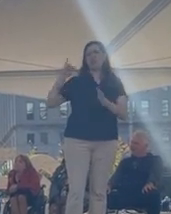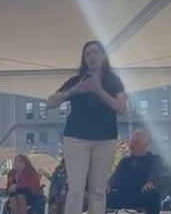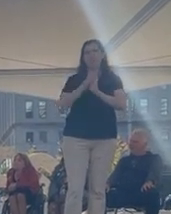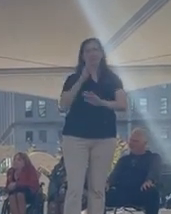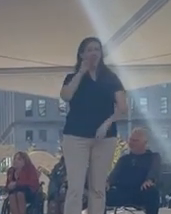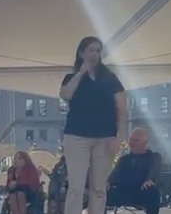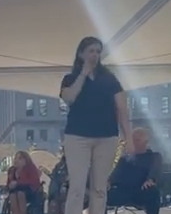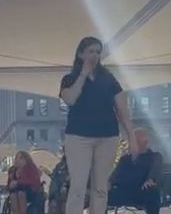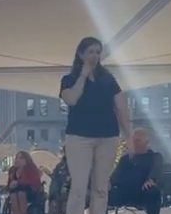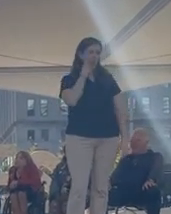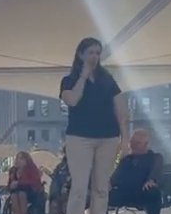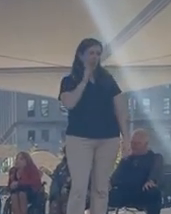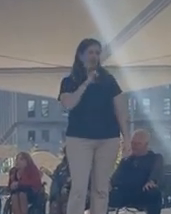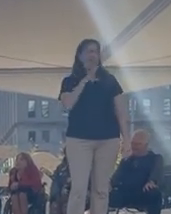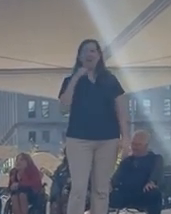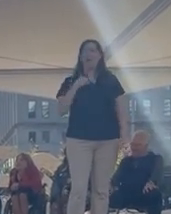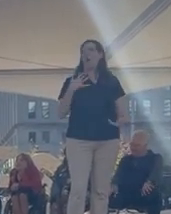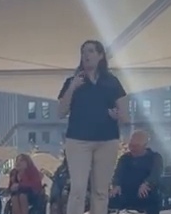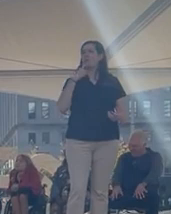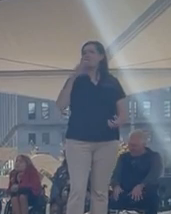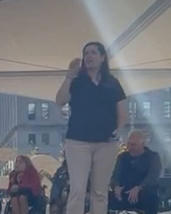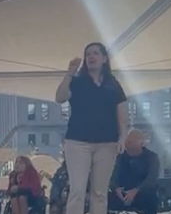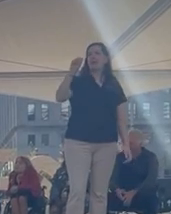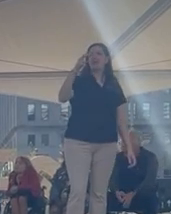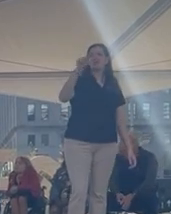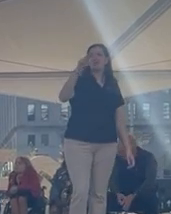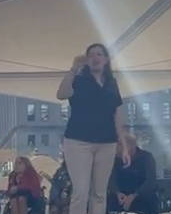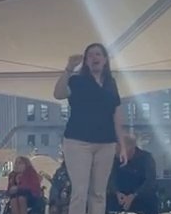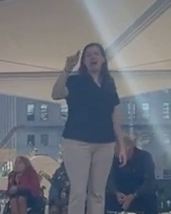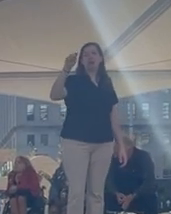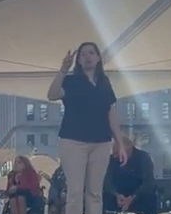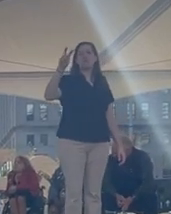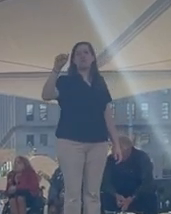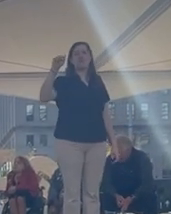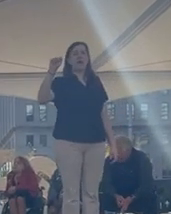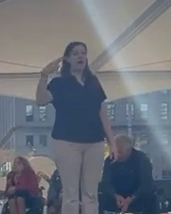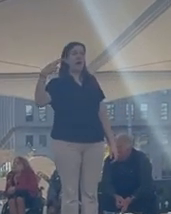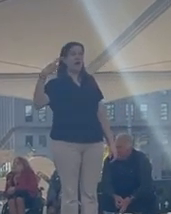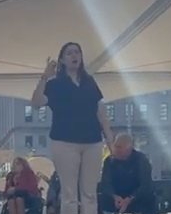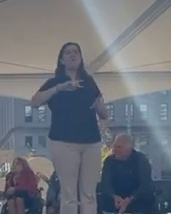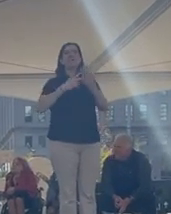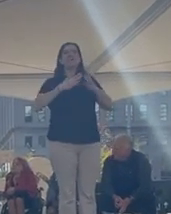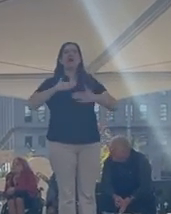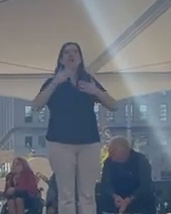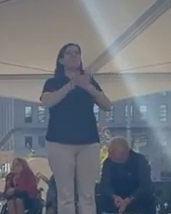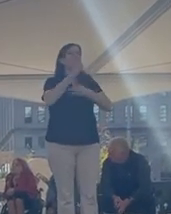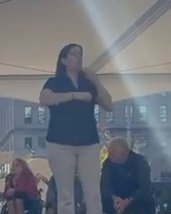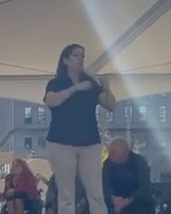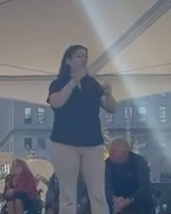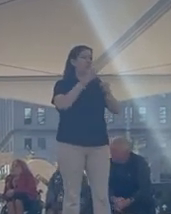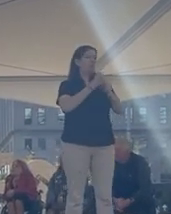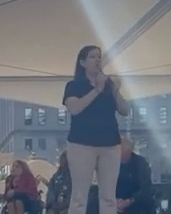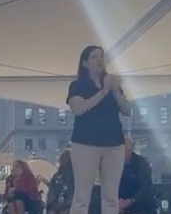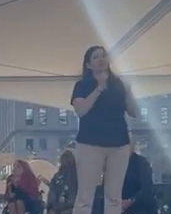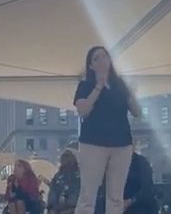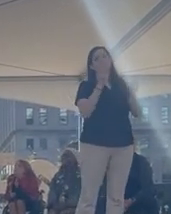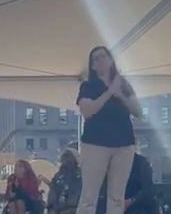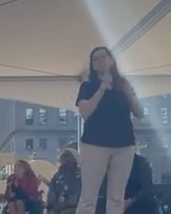cool. And I'd like to say Shana Tova. That means Happy New Year when translated